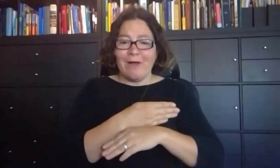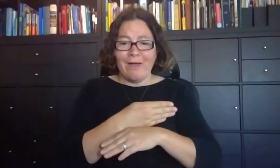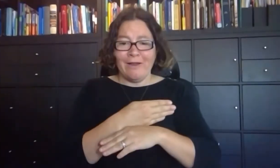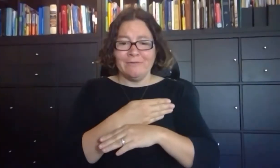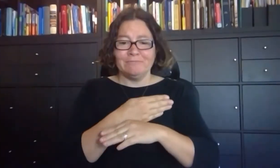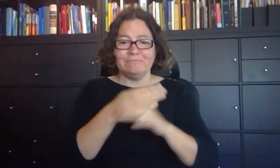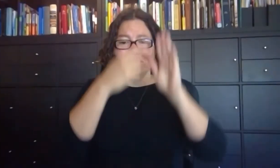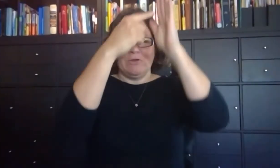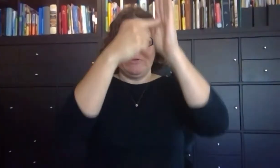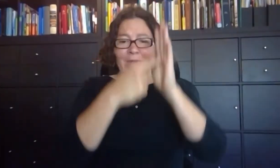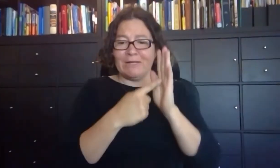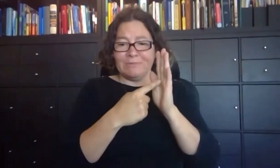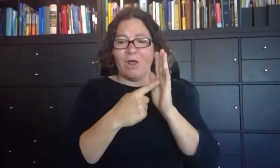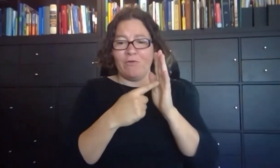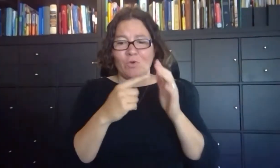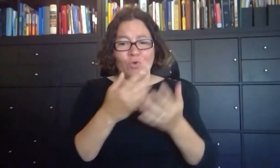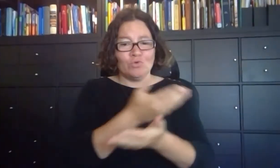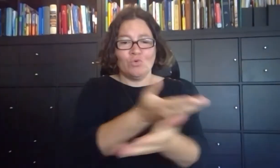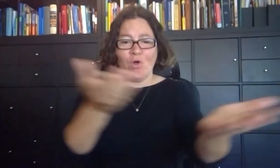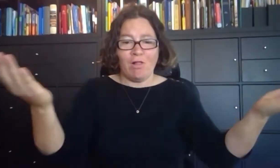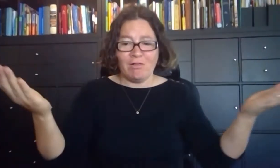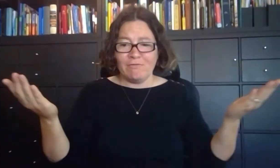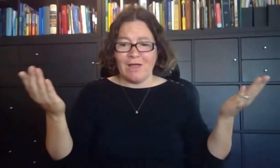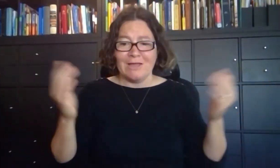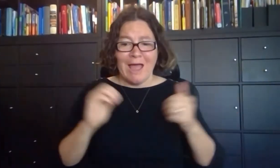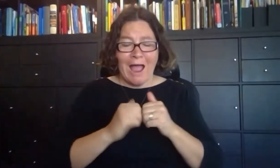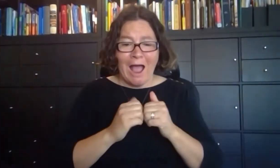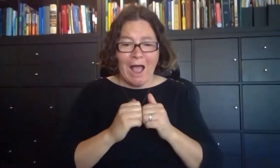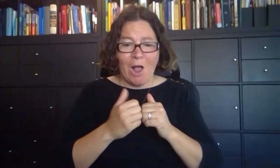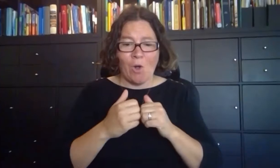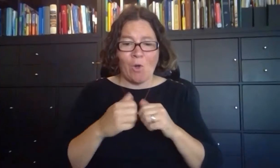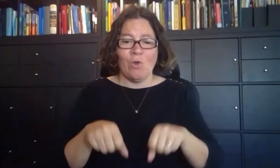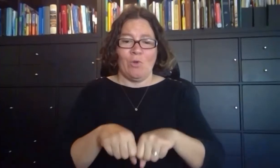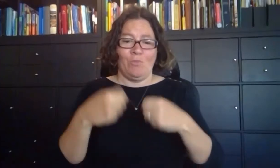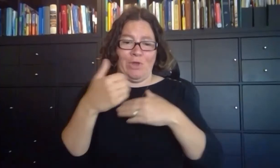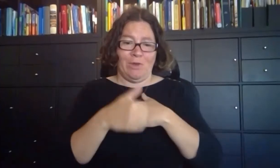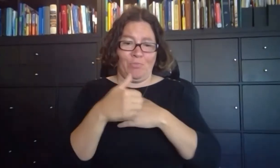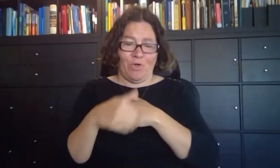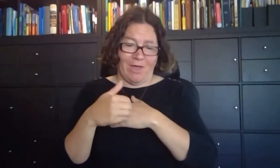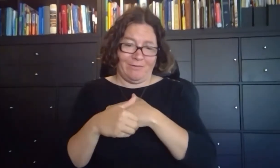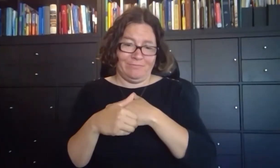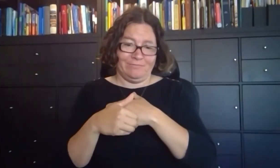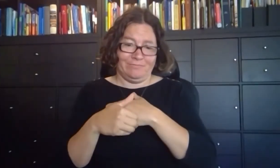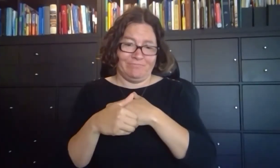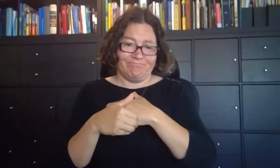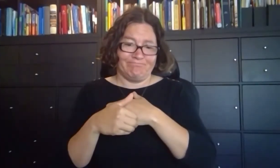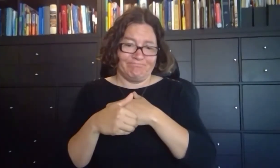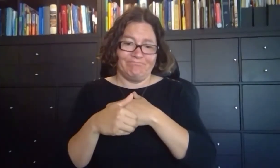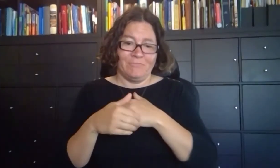The prayer of the day. O God, your Son makes himself known to all people through the breaking